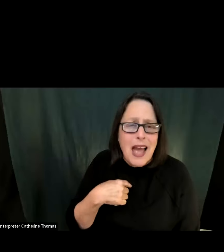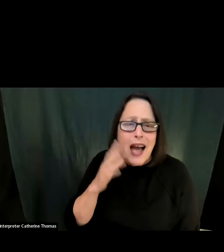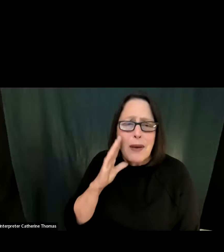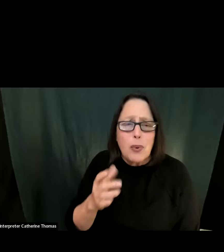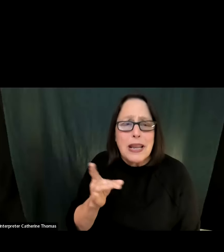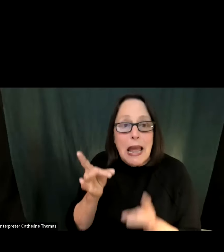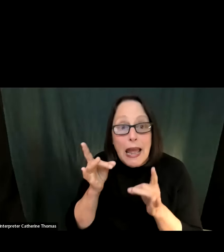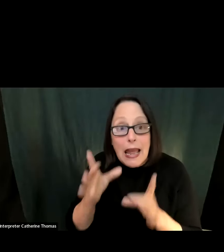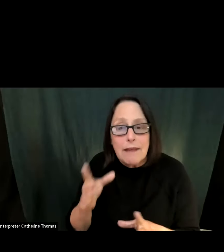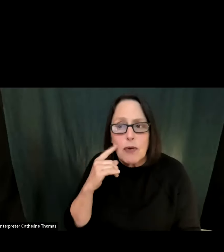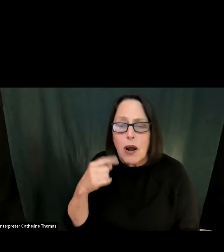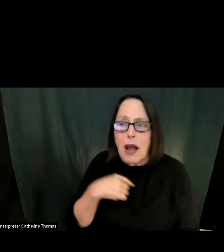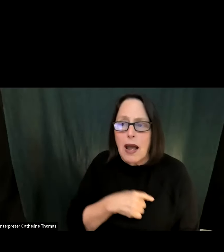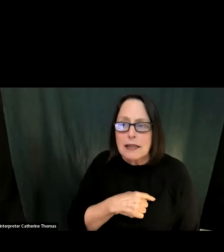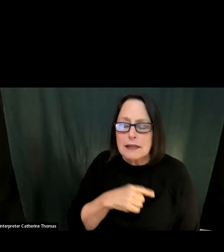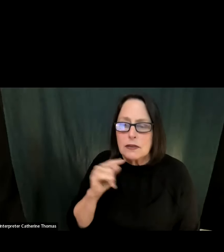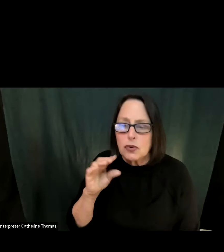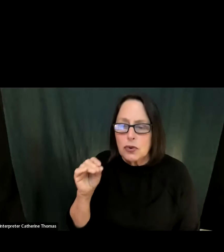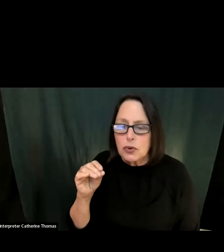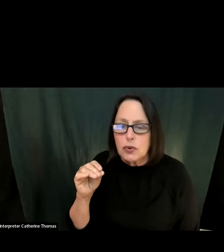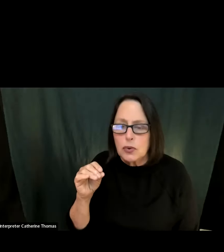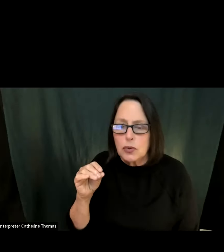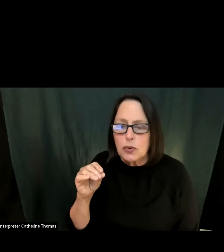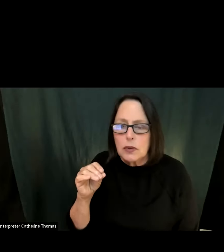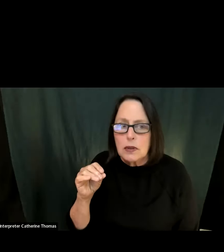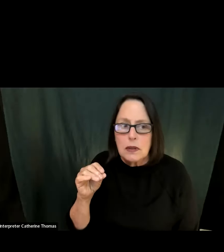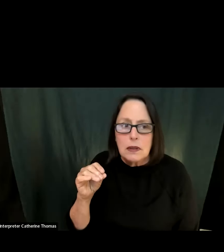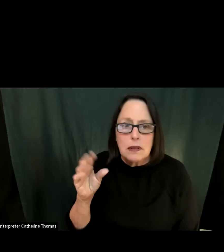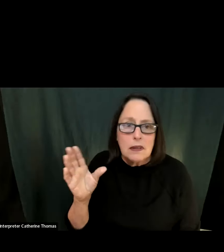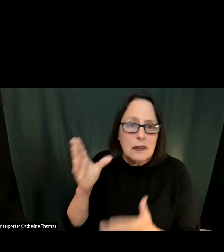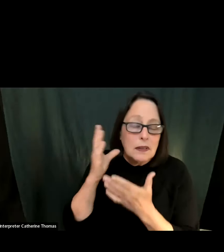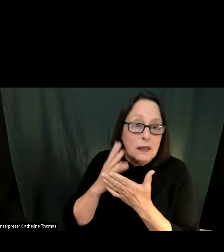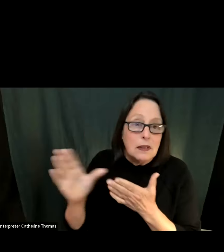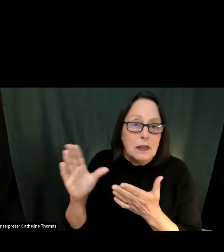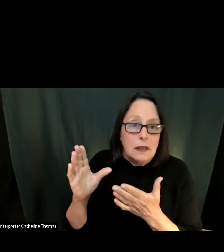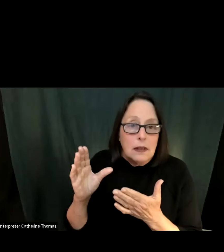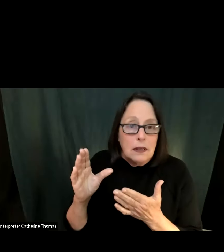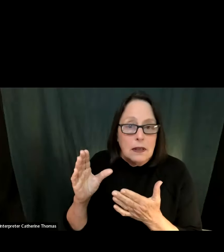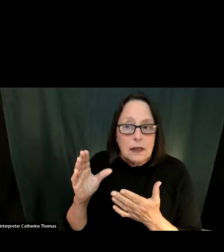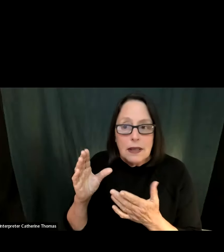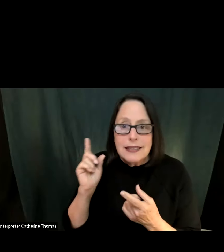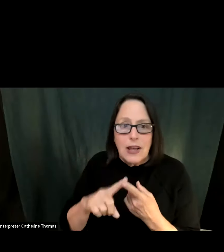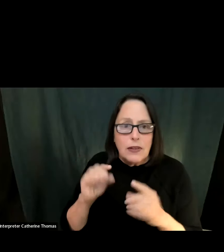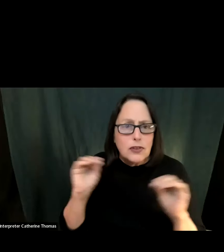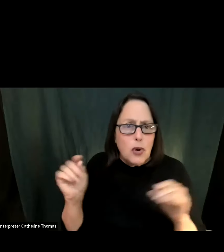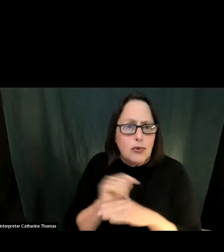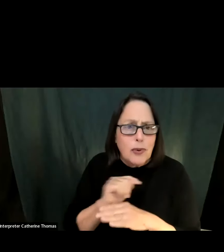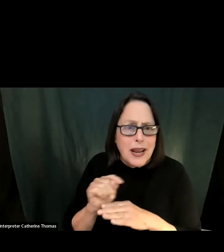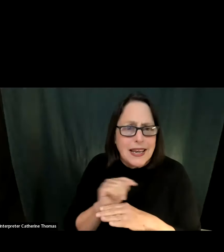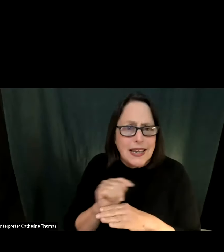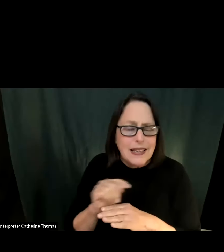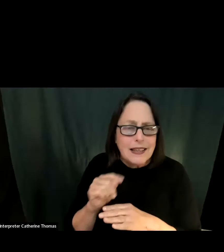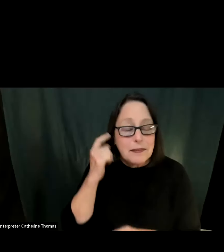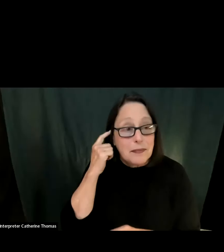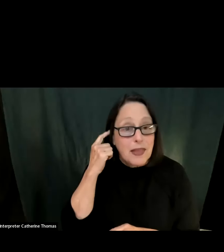so excluded from consideration that we don't have access to training. Someone highlighted earlier that